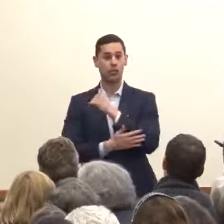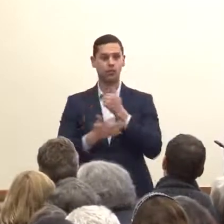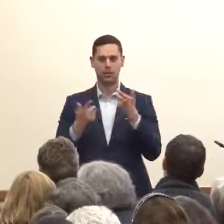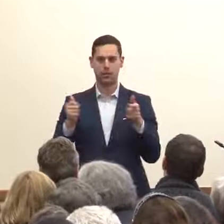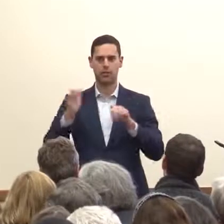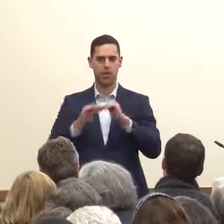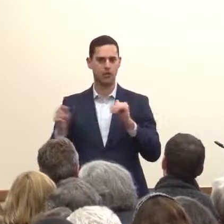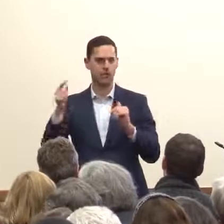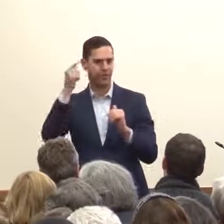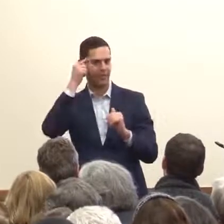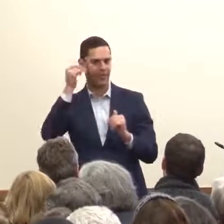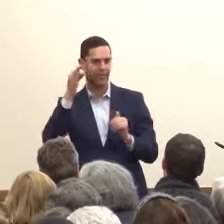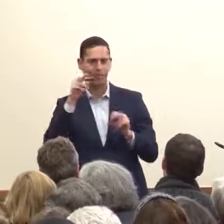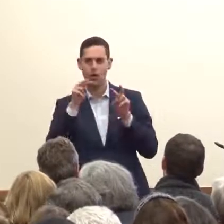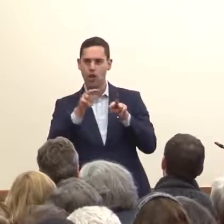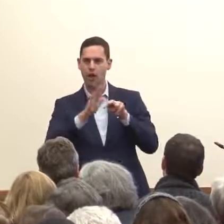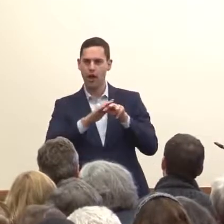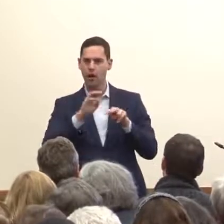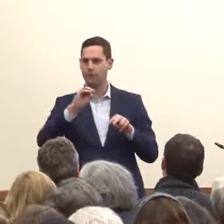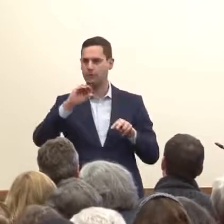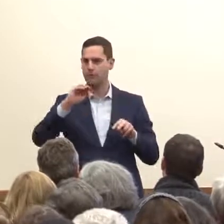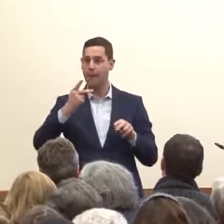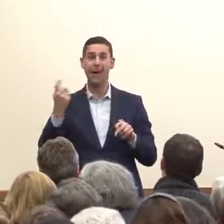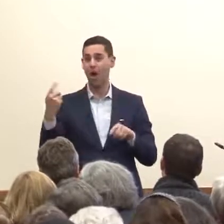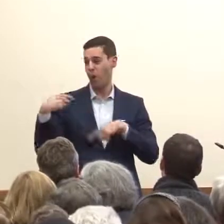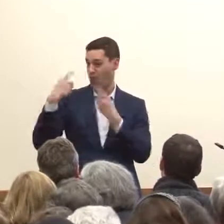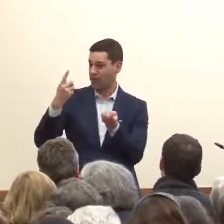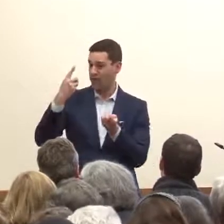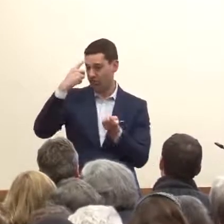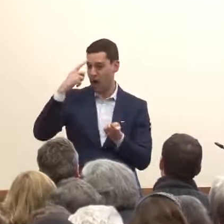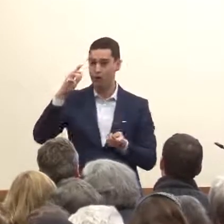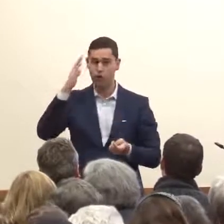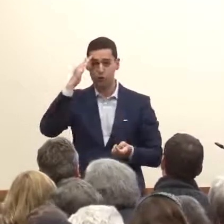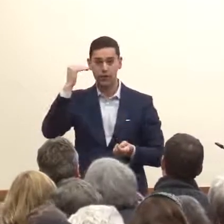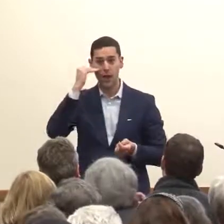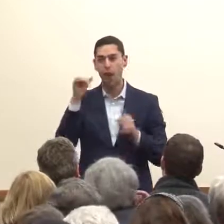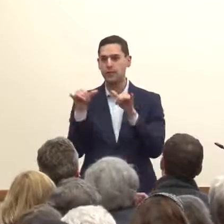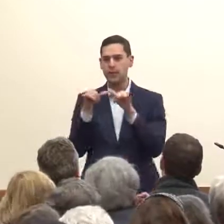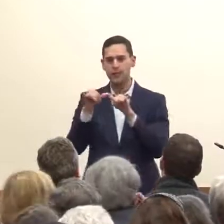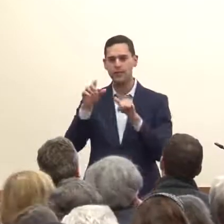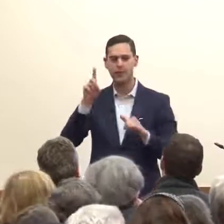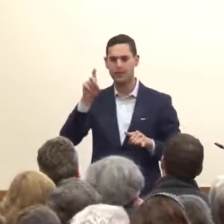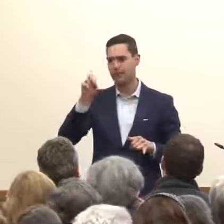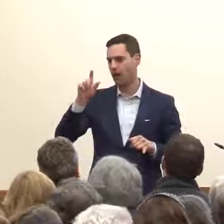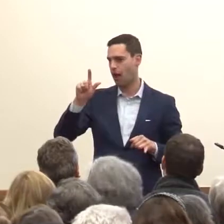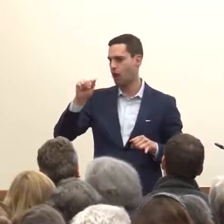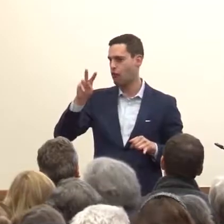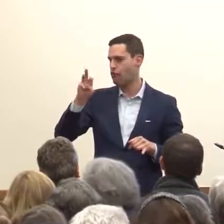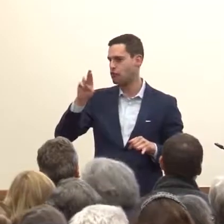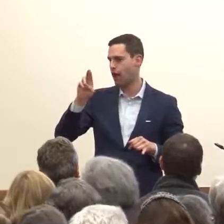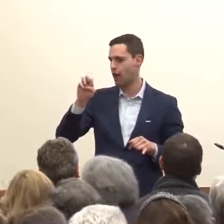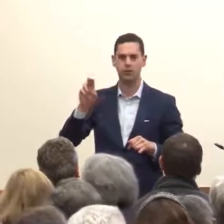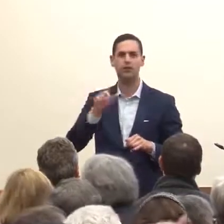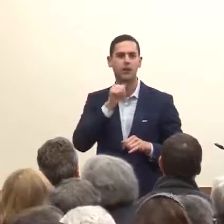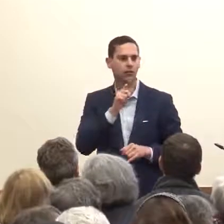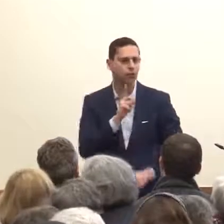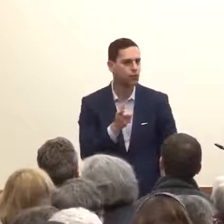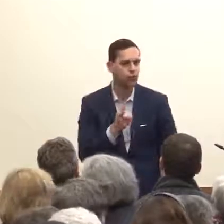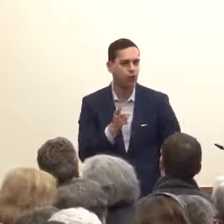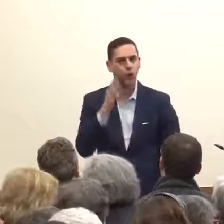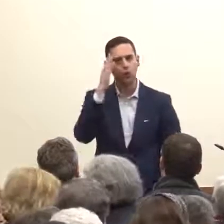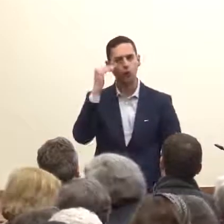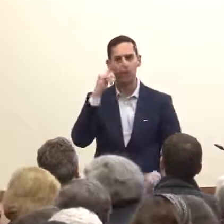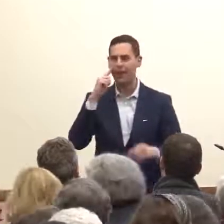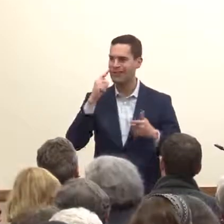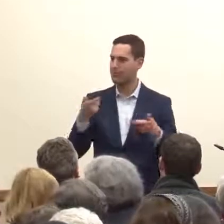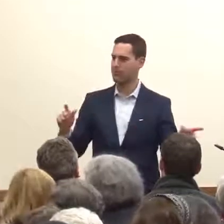you look on a map. I always thought Korea was about the size of Delaware. That's not true. Korea is an enormous country, and